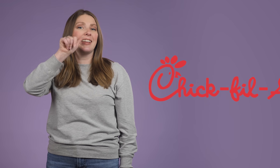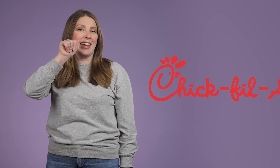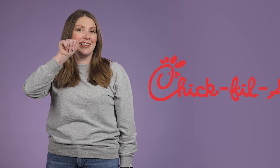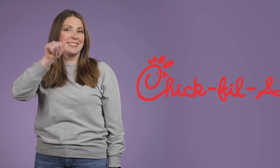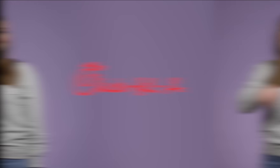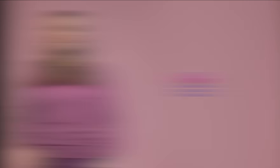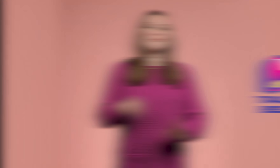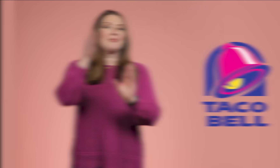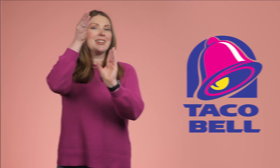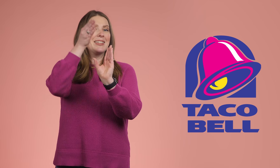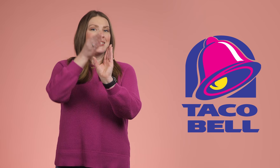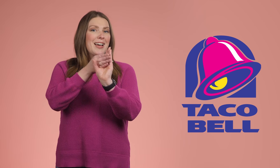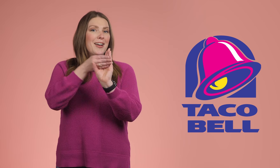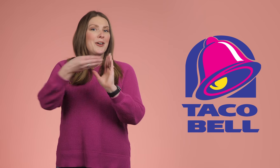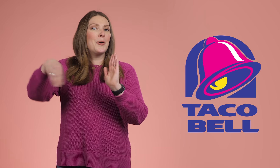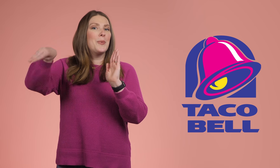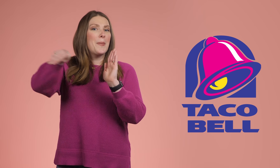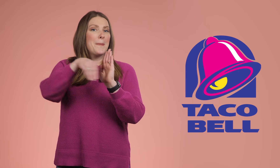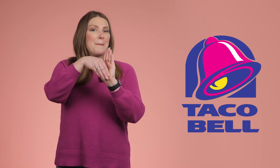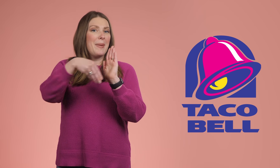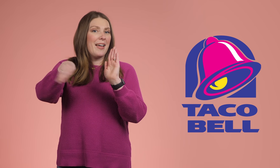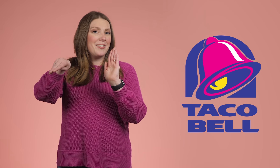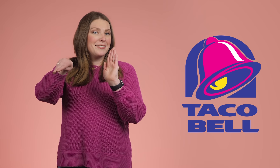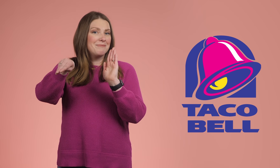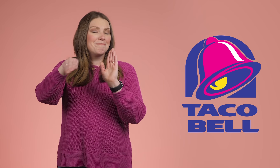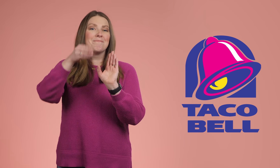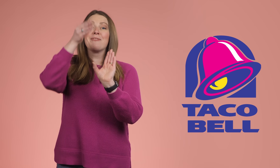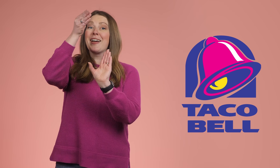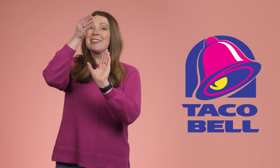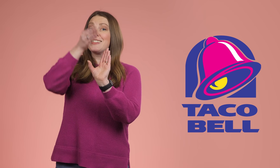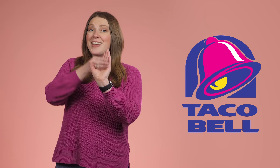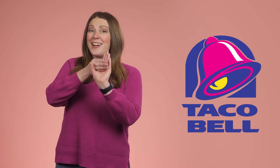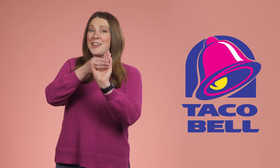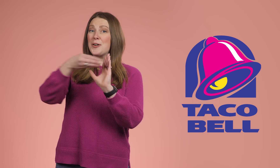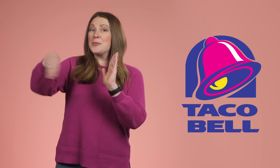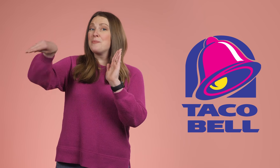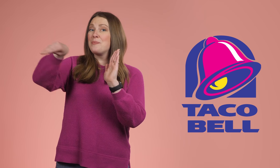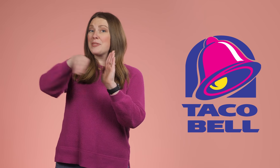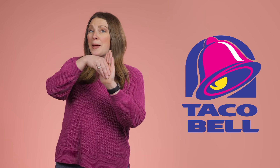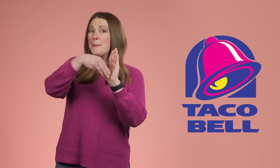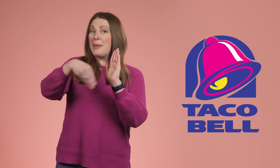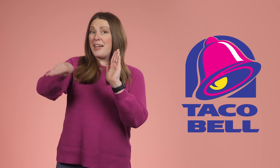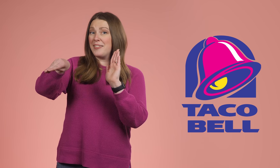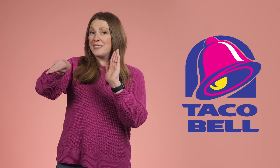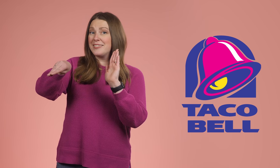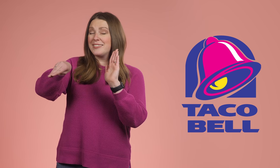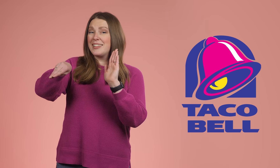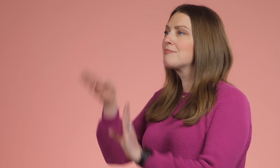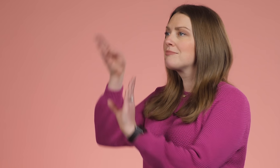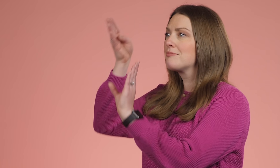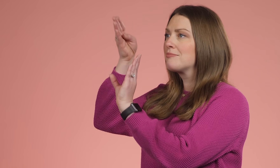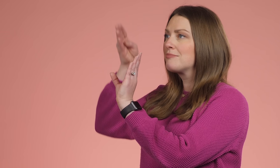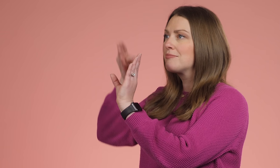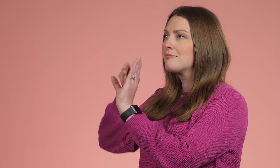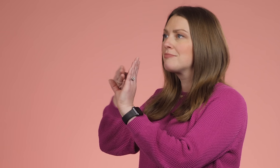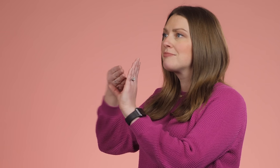Chick-fil-A. Taco Bell. Taco Bell. You're going to do the